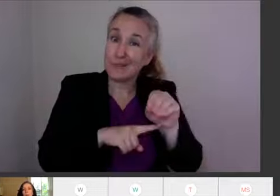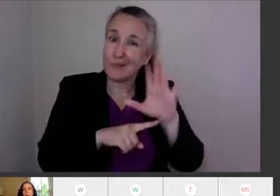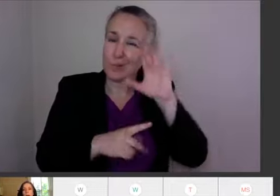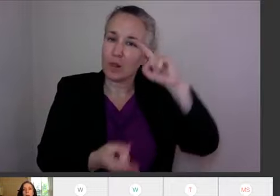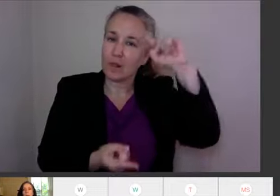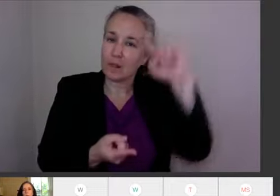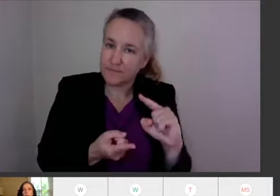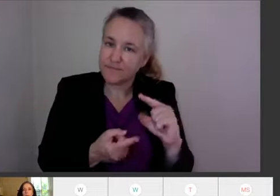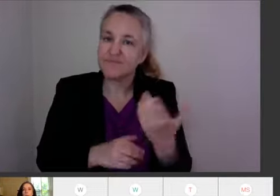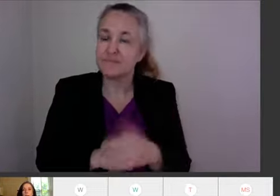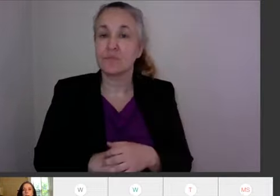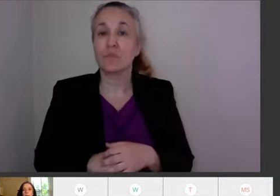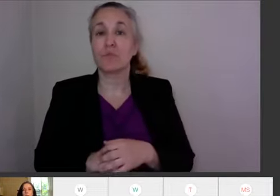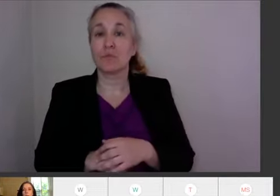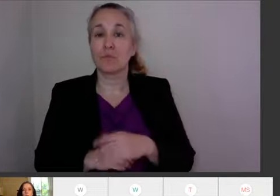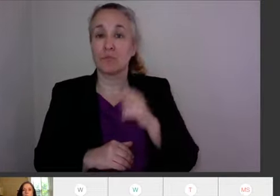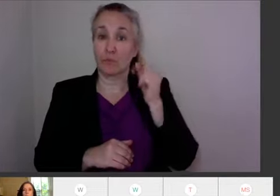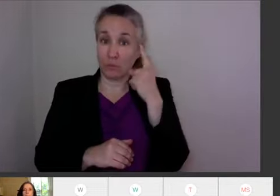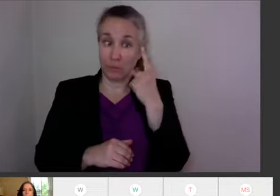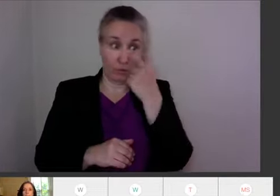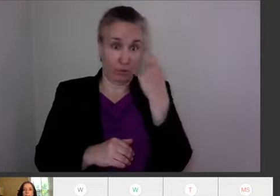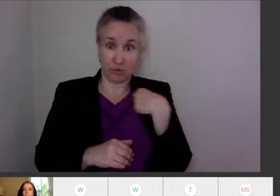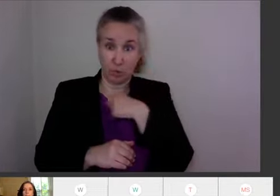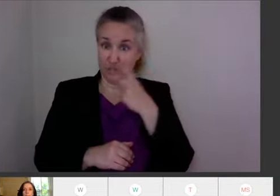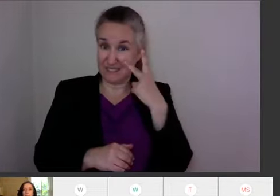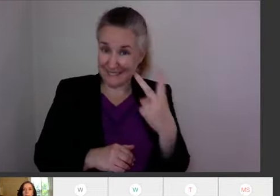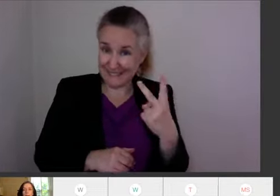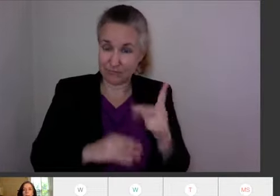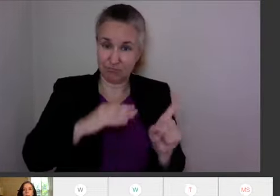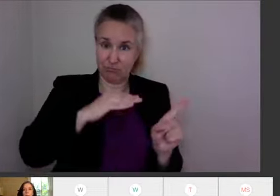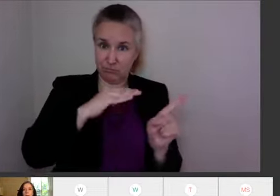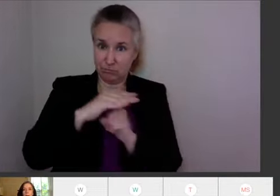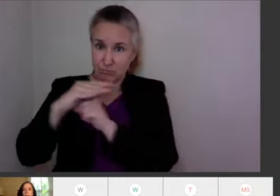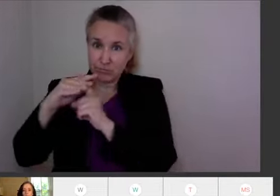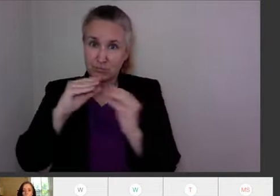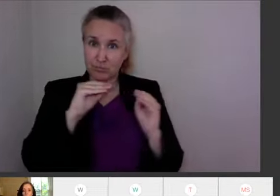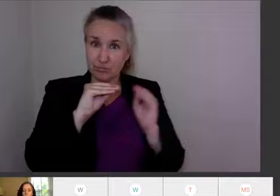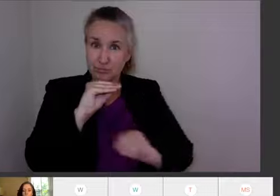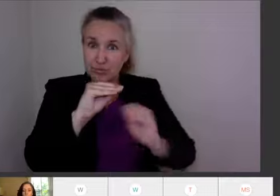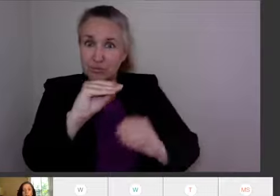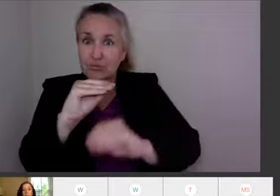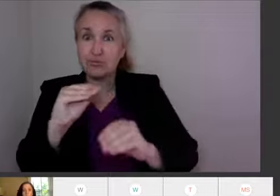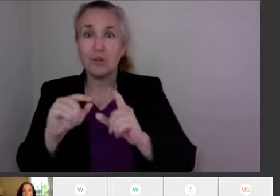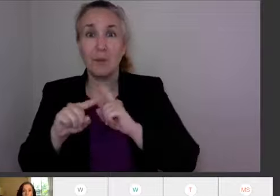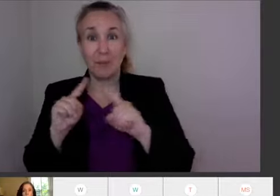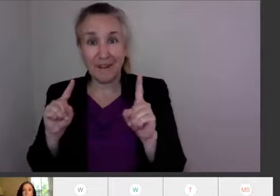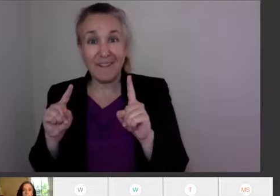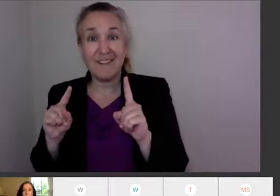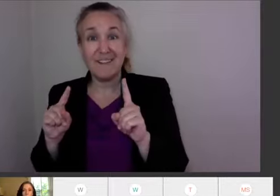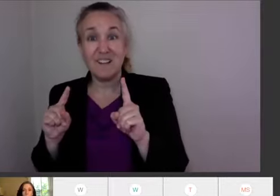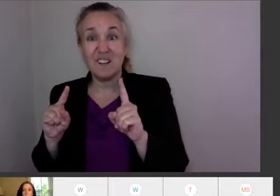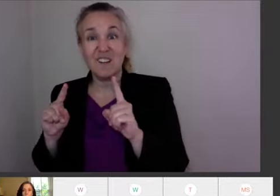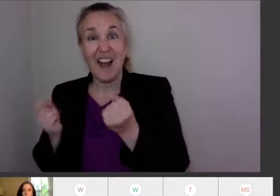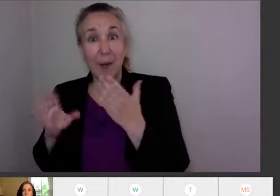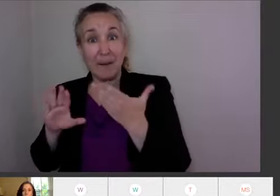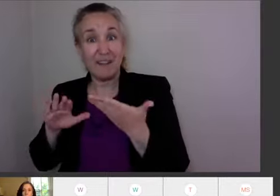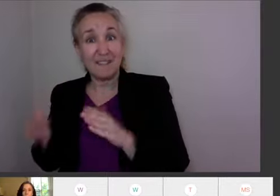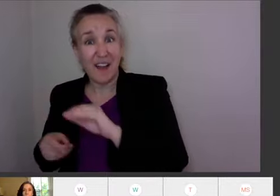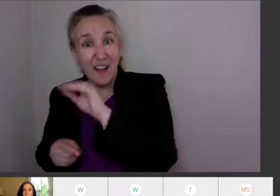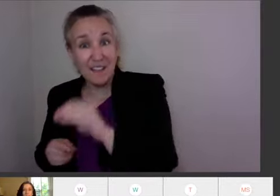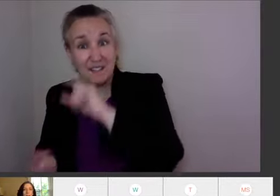But the fact that we're seeing rising cases, but actually decreasing death